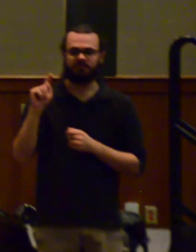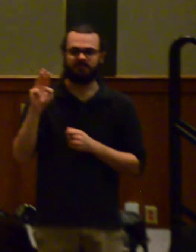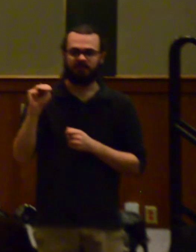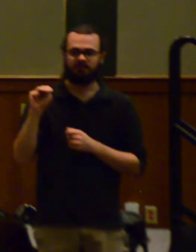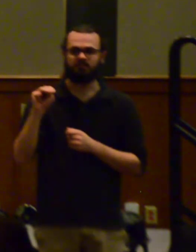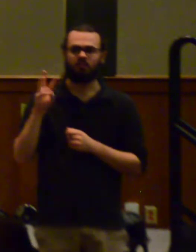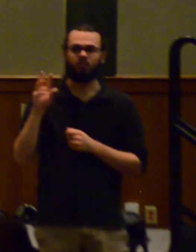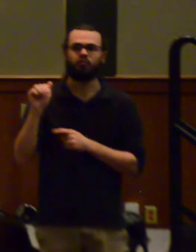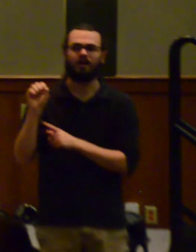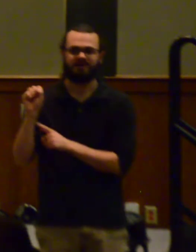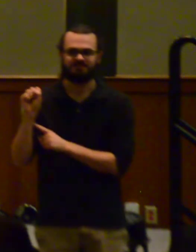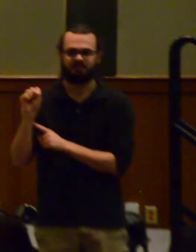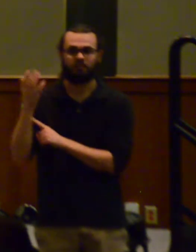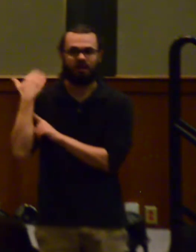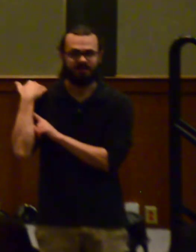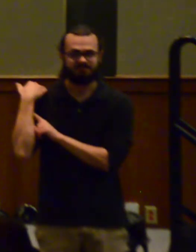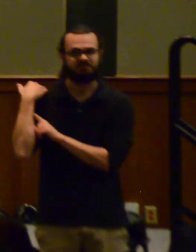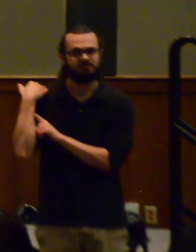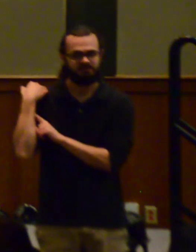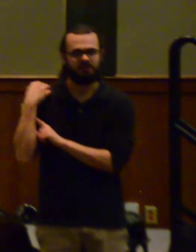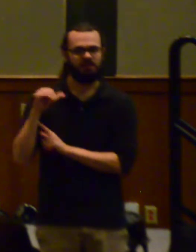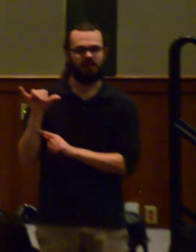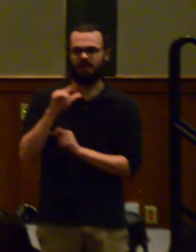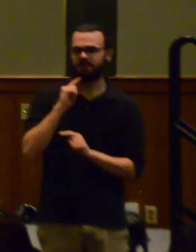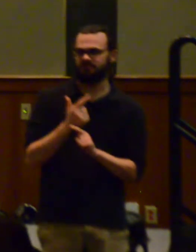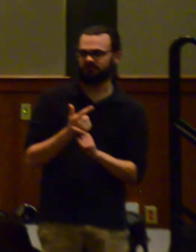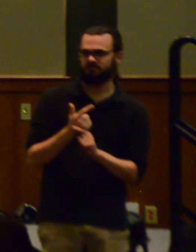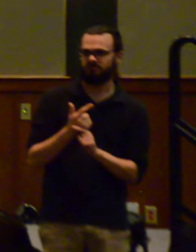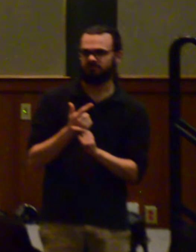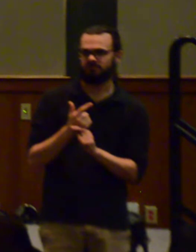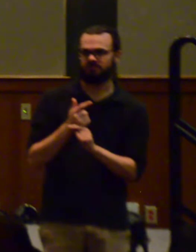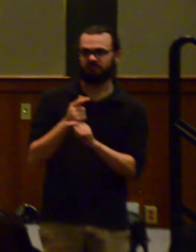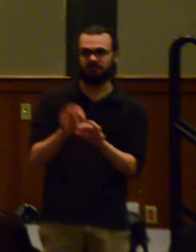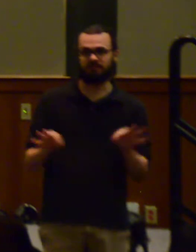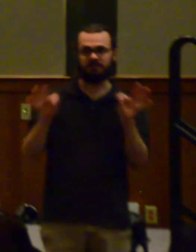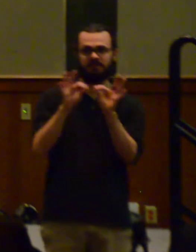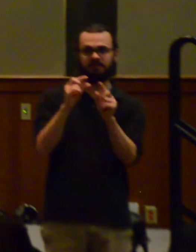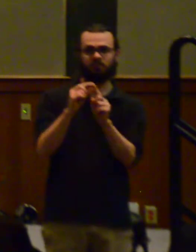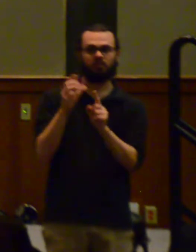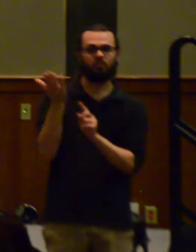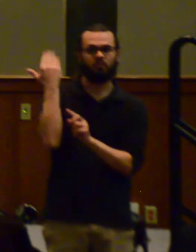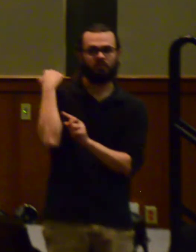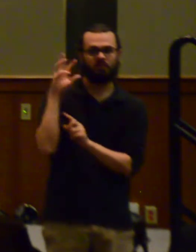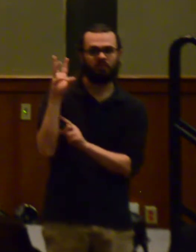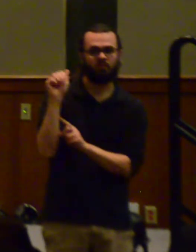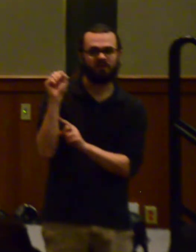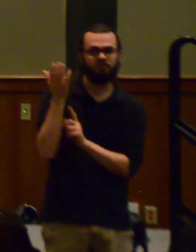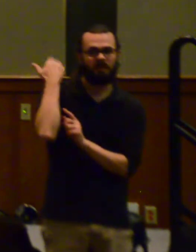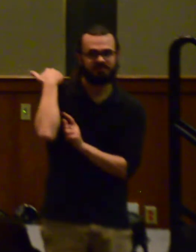say was because of what's happened in the past few years. I think she started taking